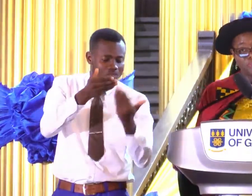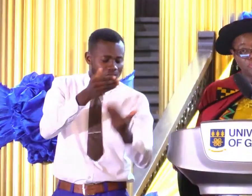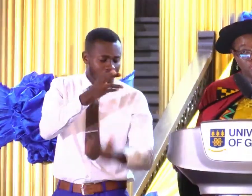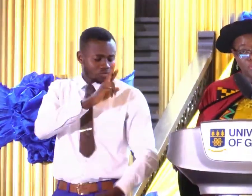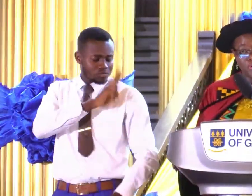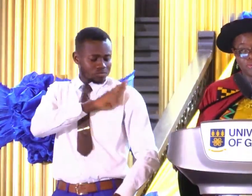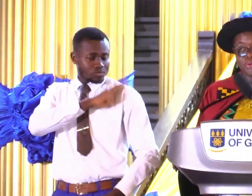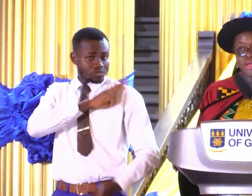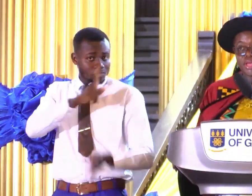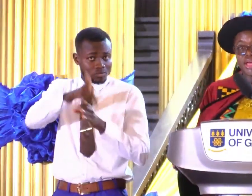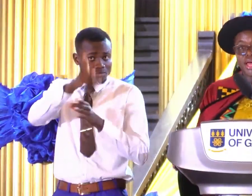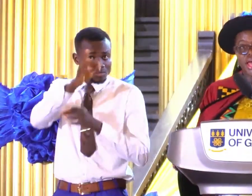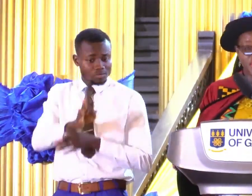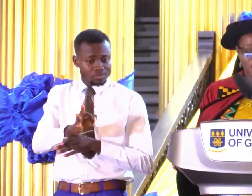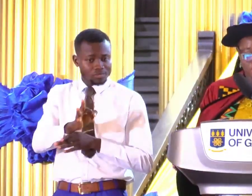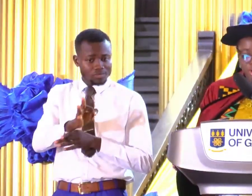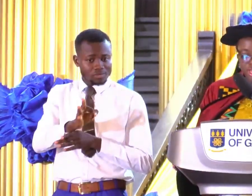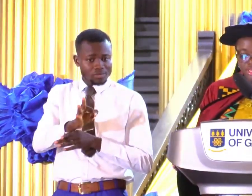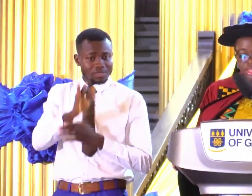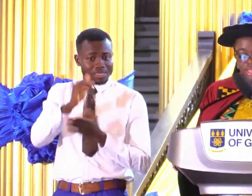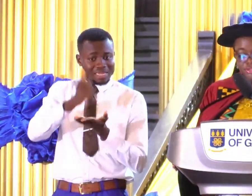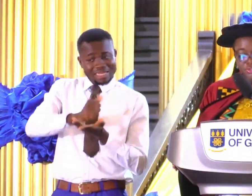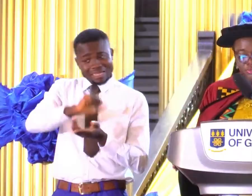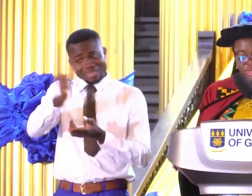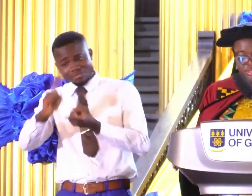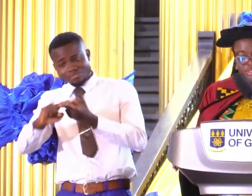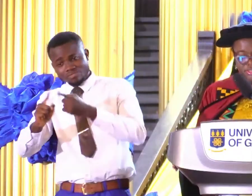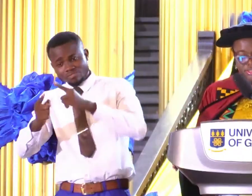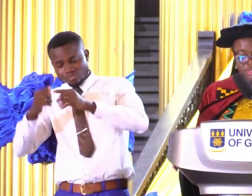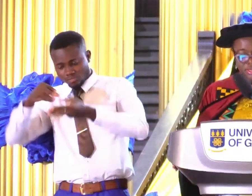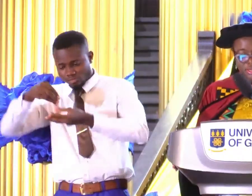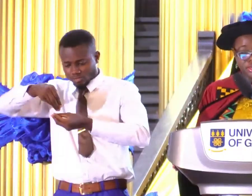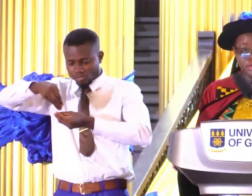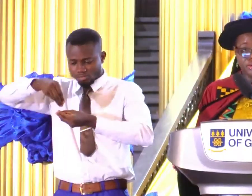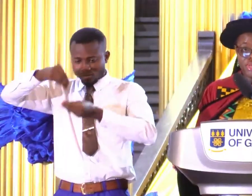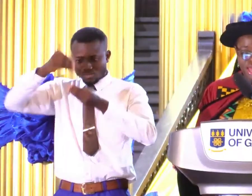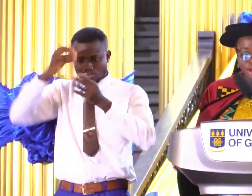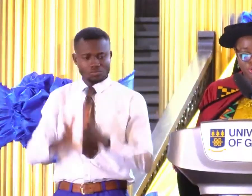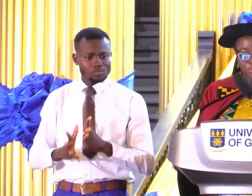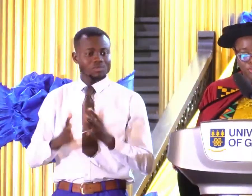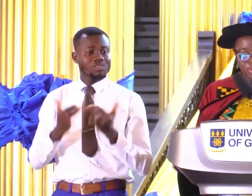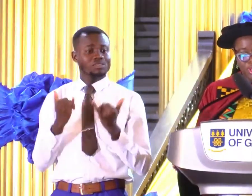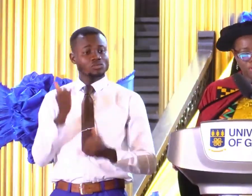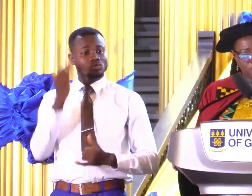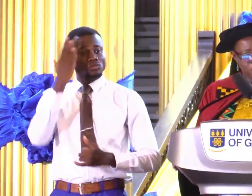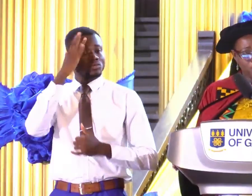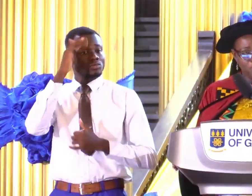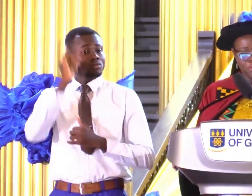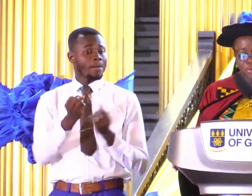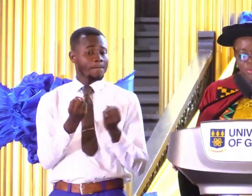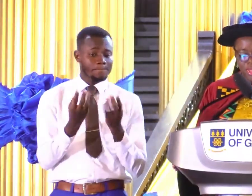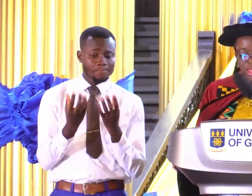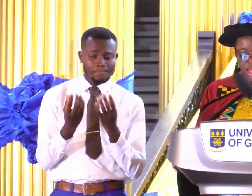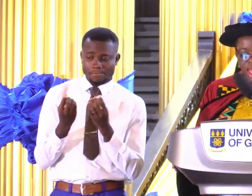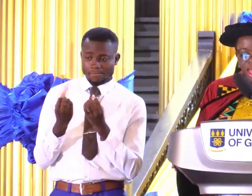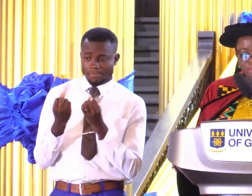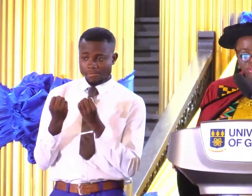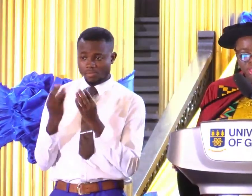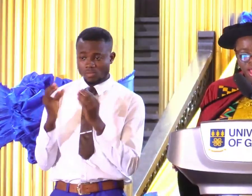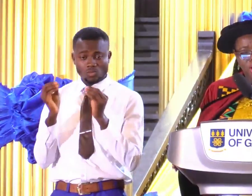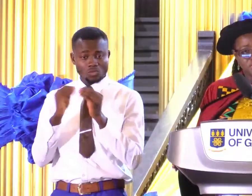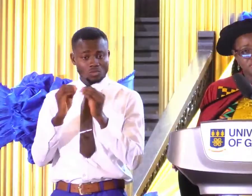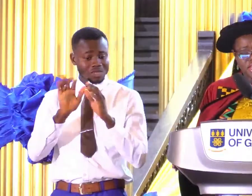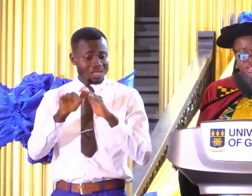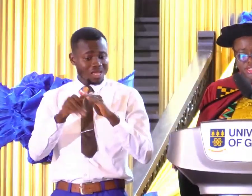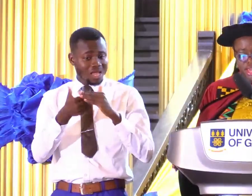Regina Appiah-Opong and her colleagues and students, we now know a lot more about